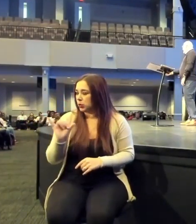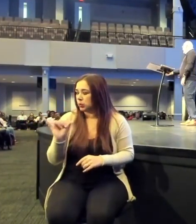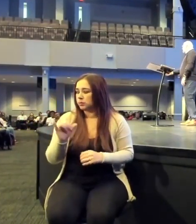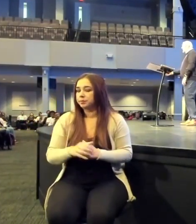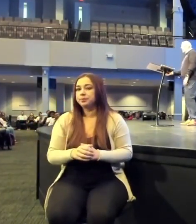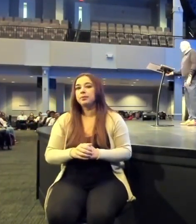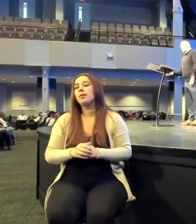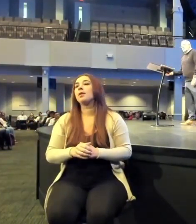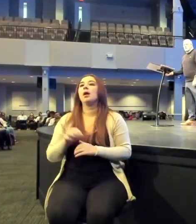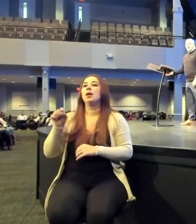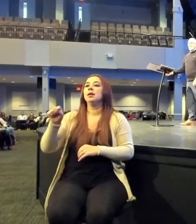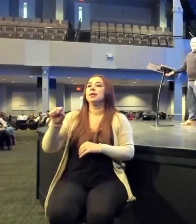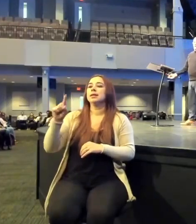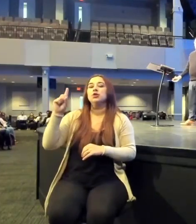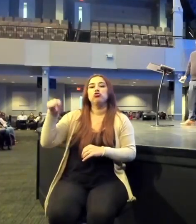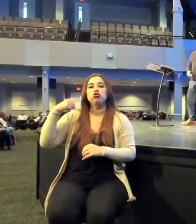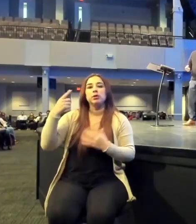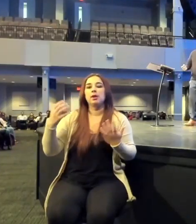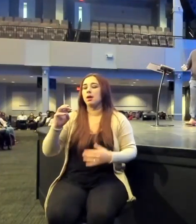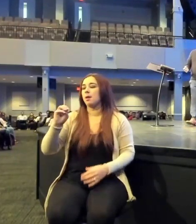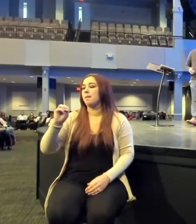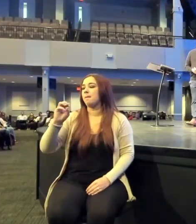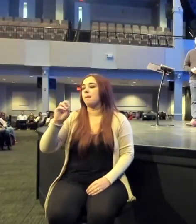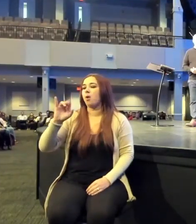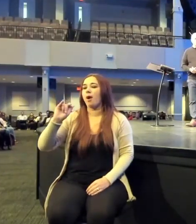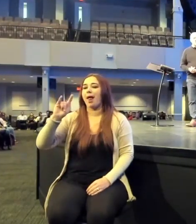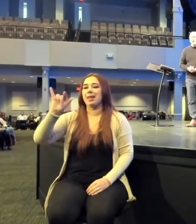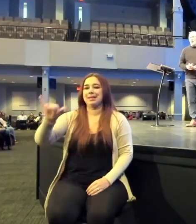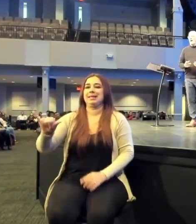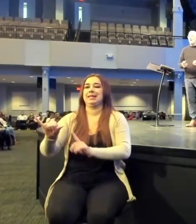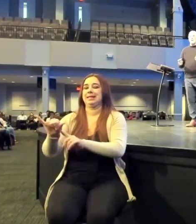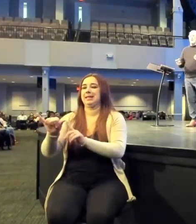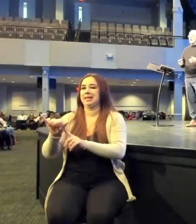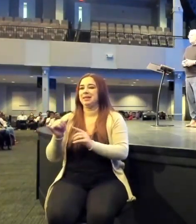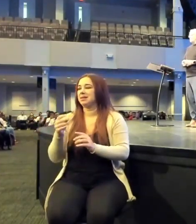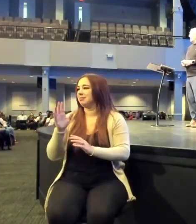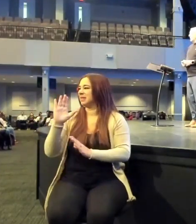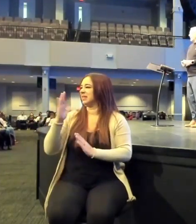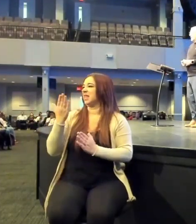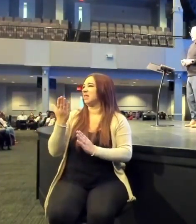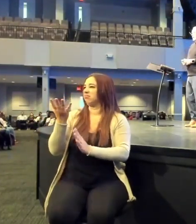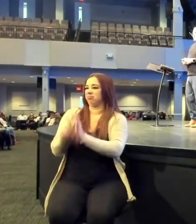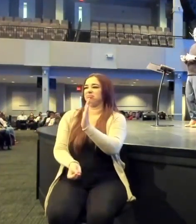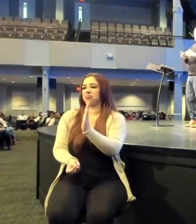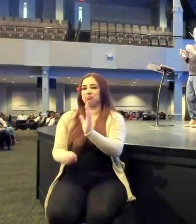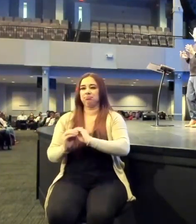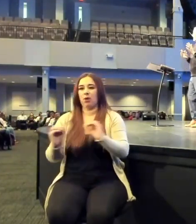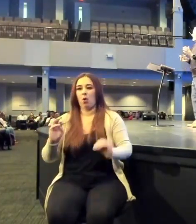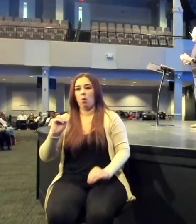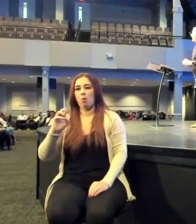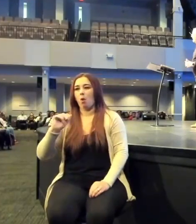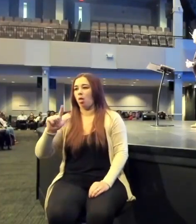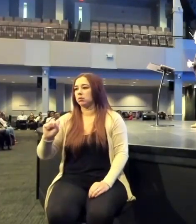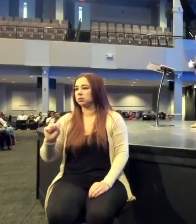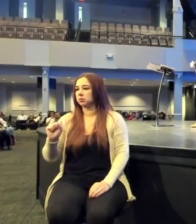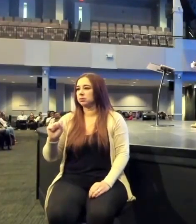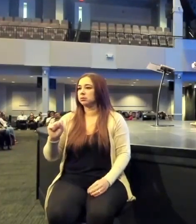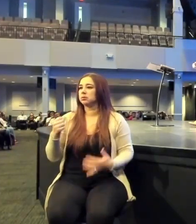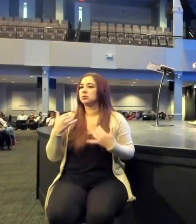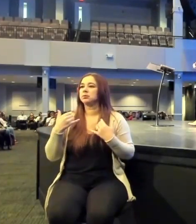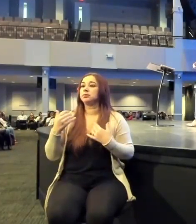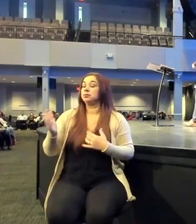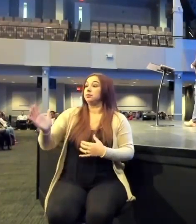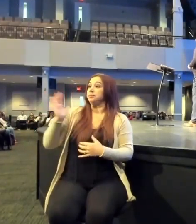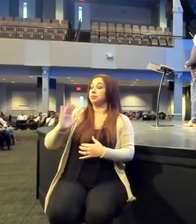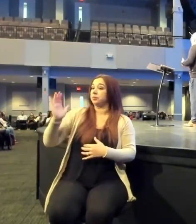today. It's the craziness of morality, or perhaps I should say a lack thereof. There was a particular time in our nation